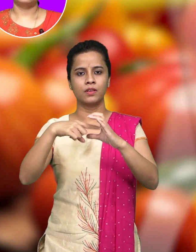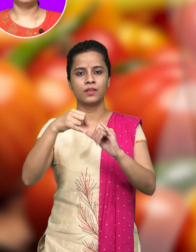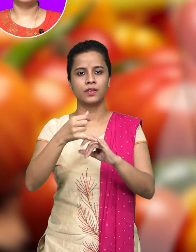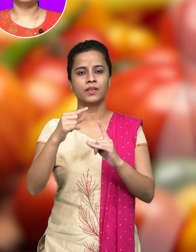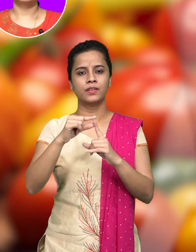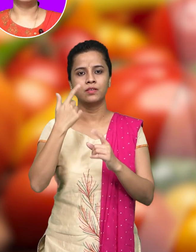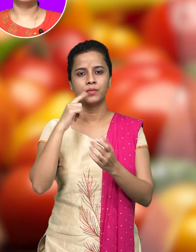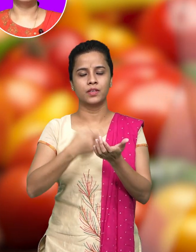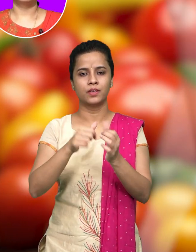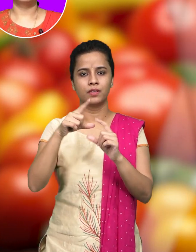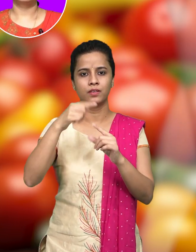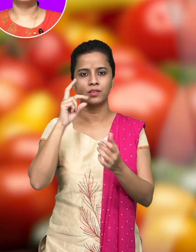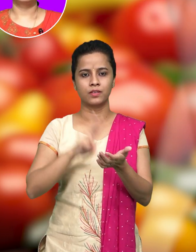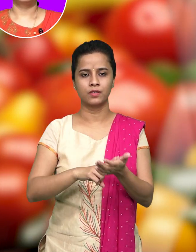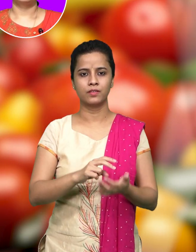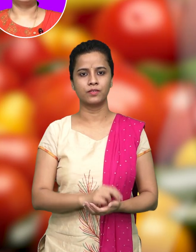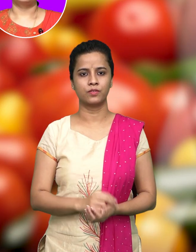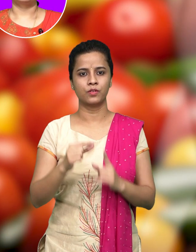respiration,